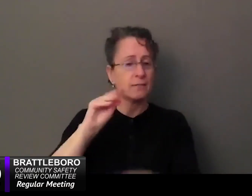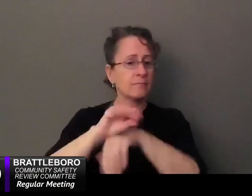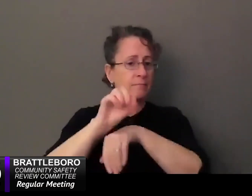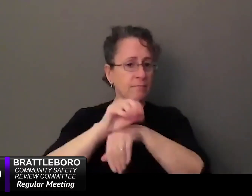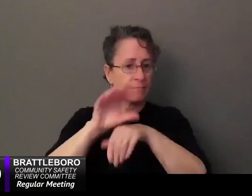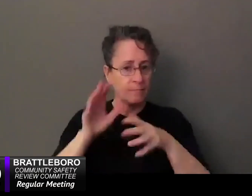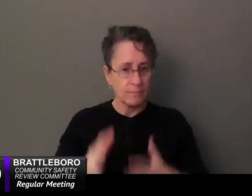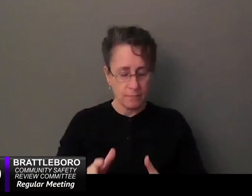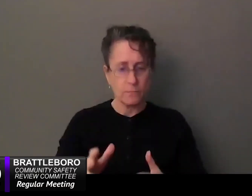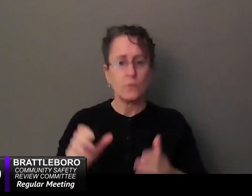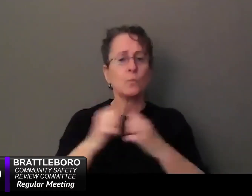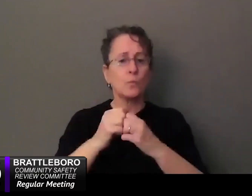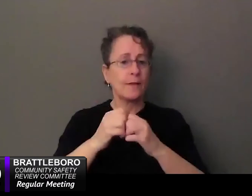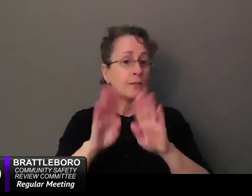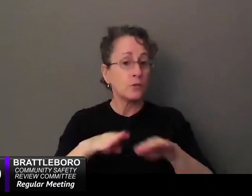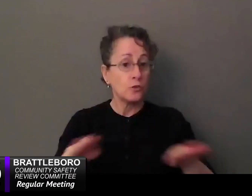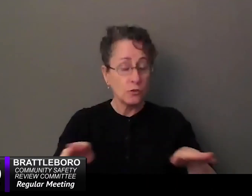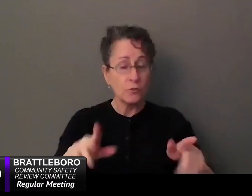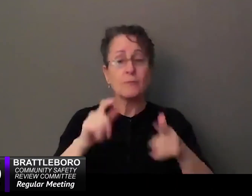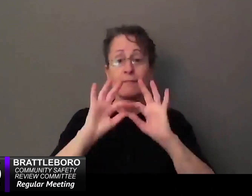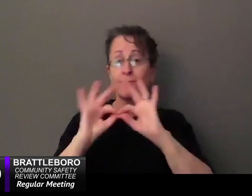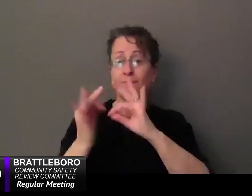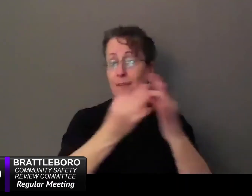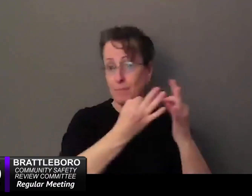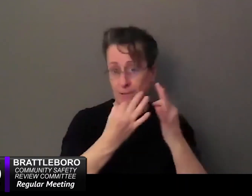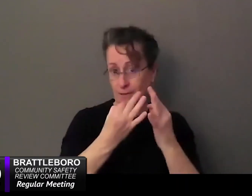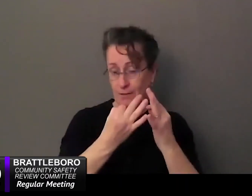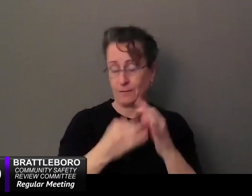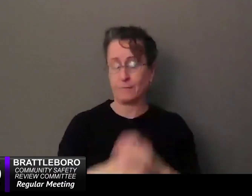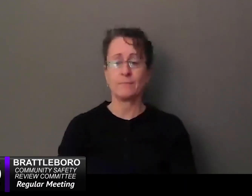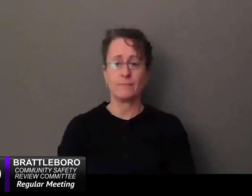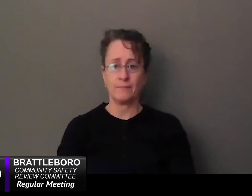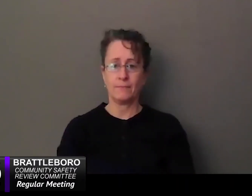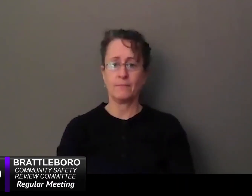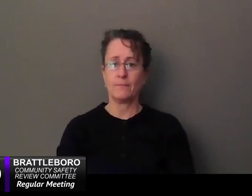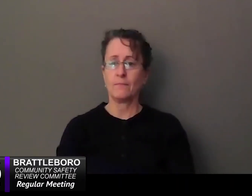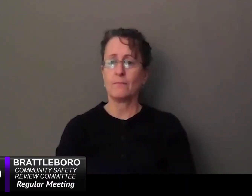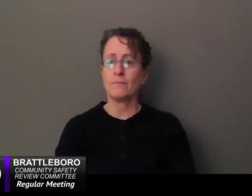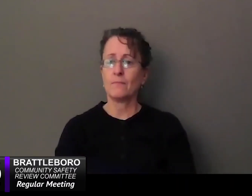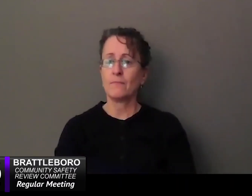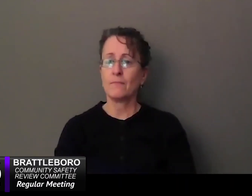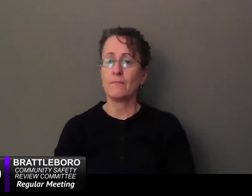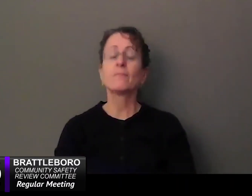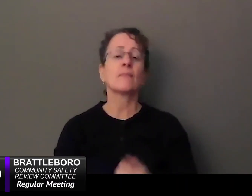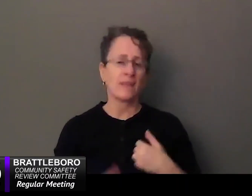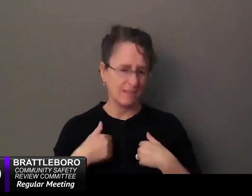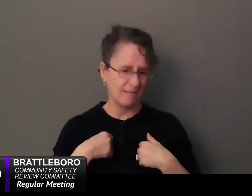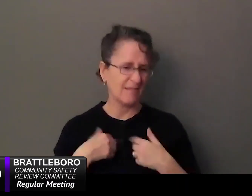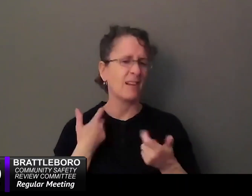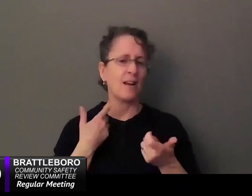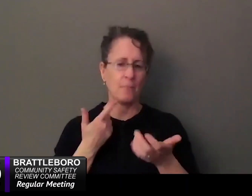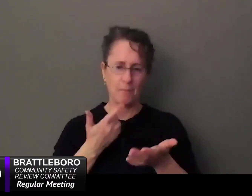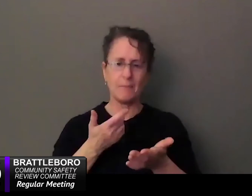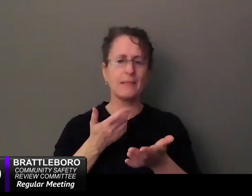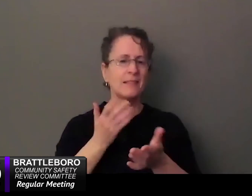with children and their families. I also am a psychotherapist.